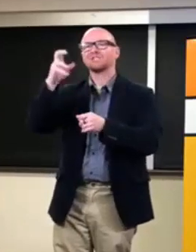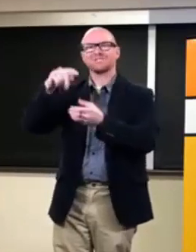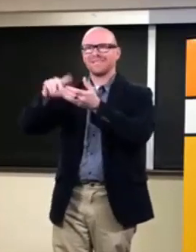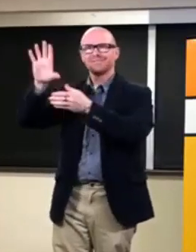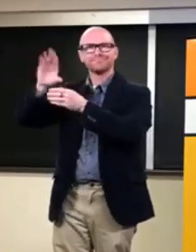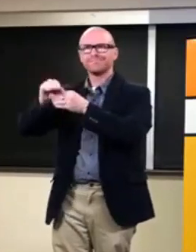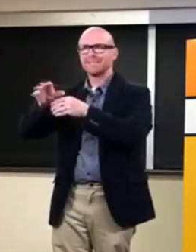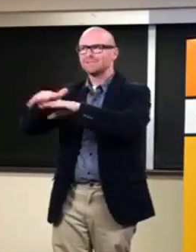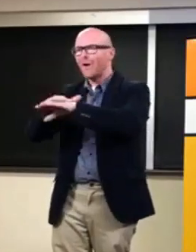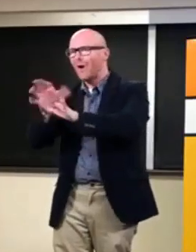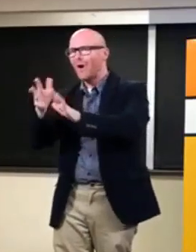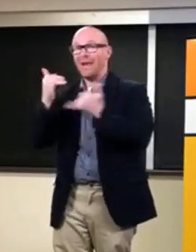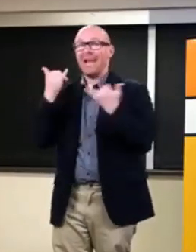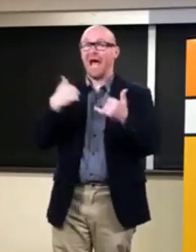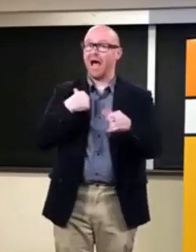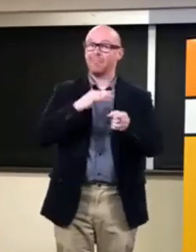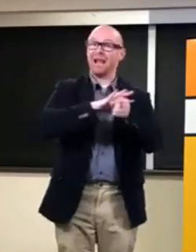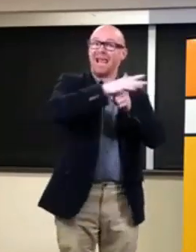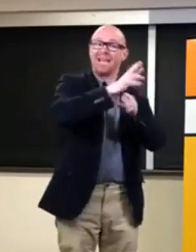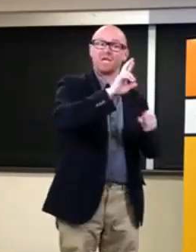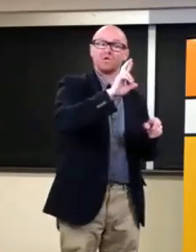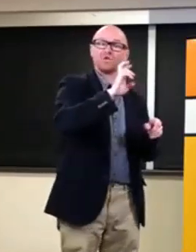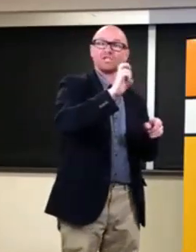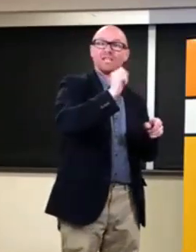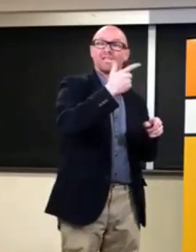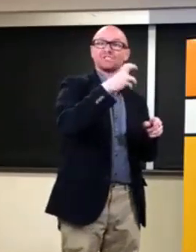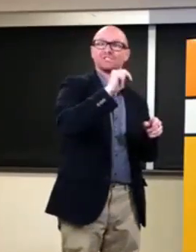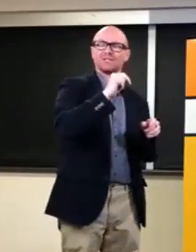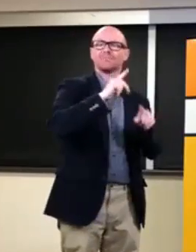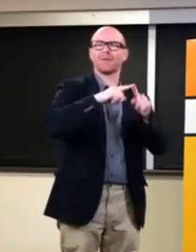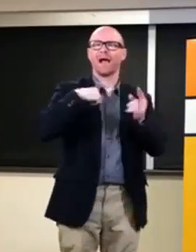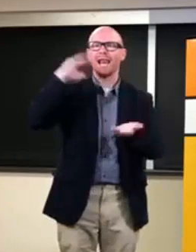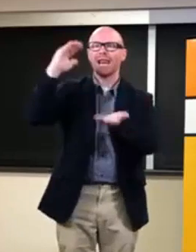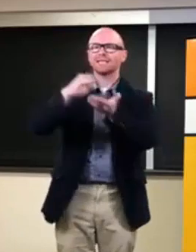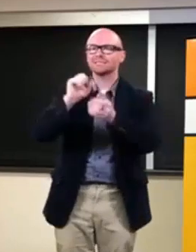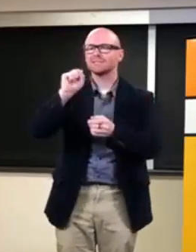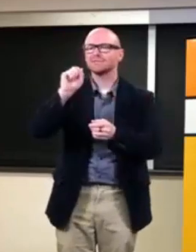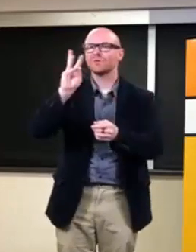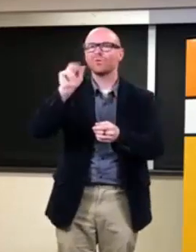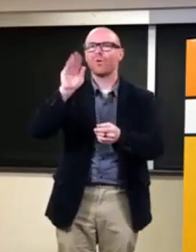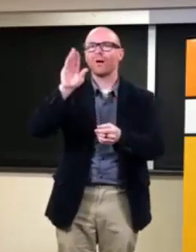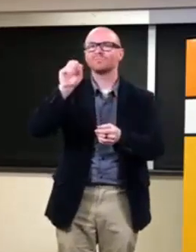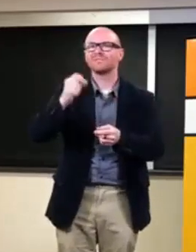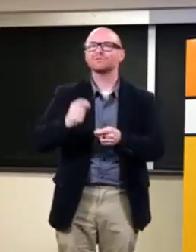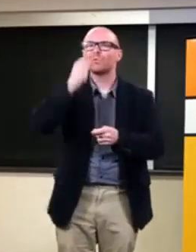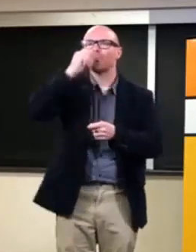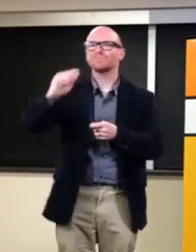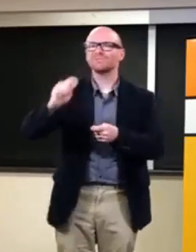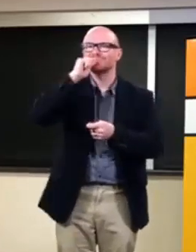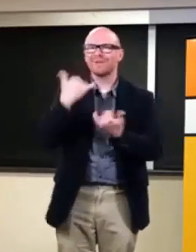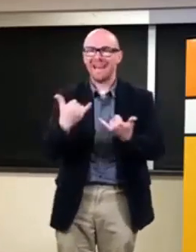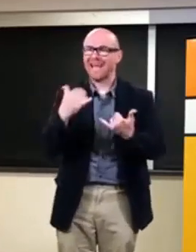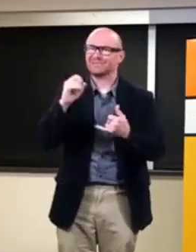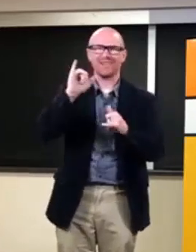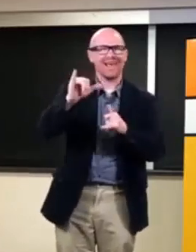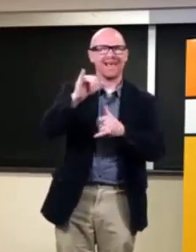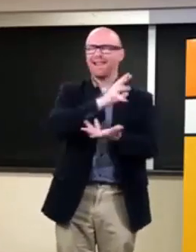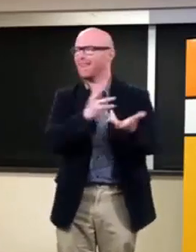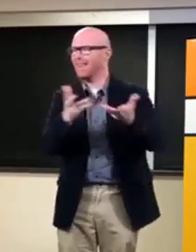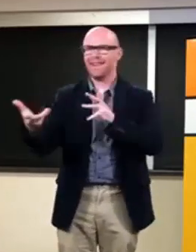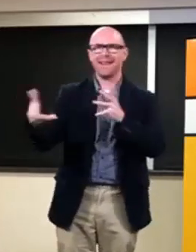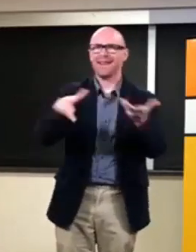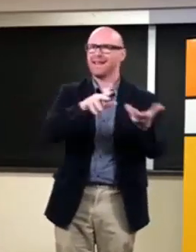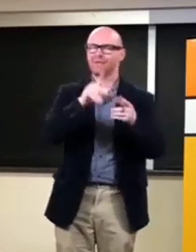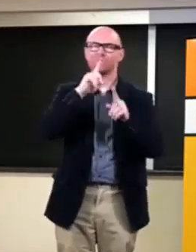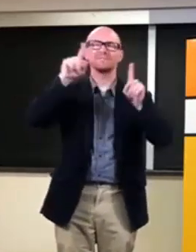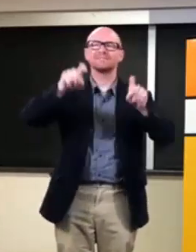And so it feels like, you know, we solved the testing capacity and now we have to look at the supply capacity. And so we're always kind of playing that game of how many people should